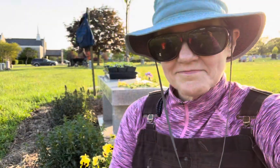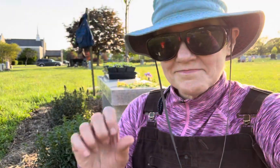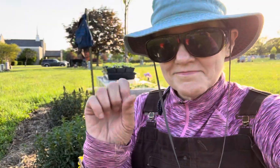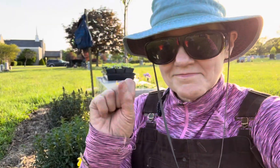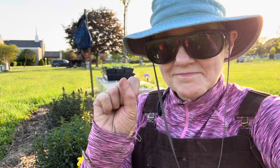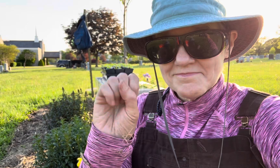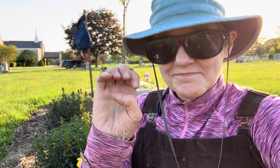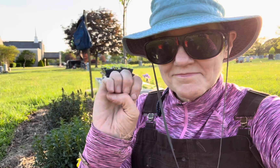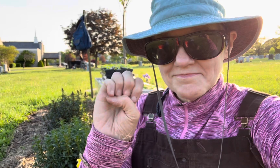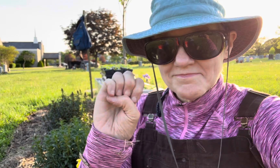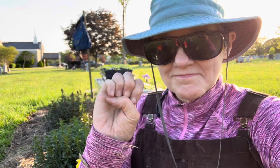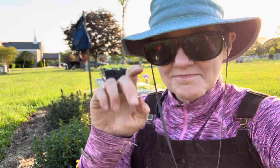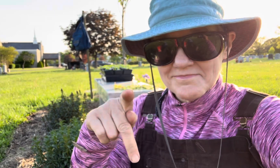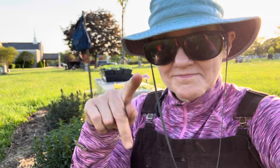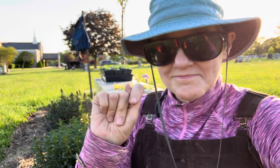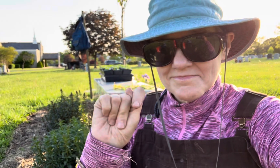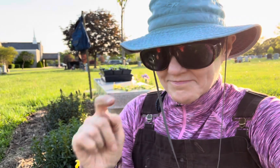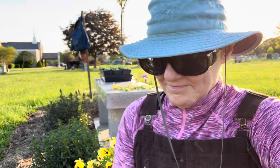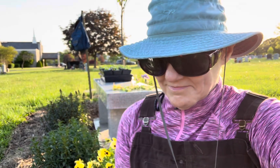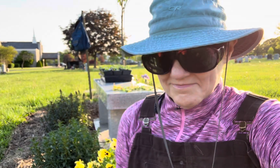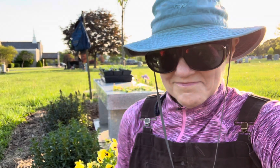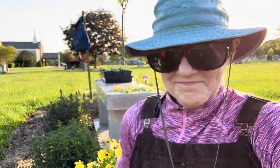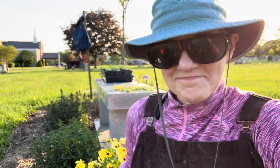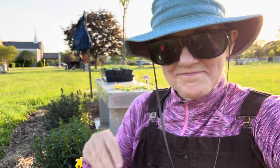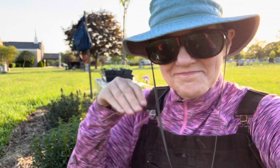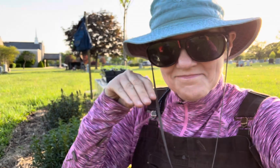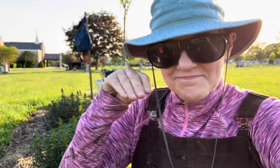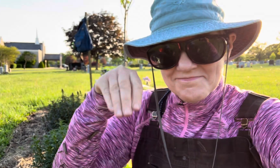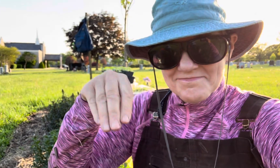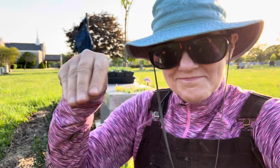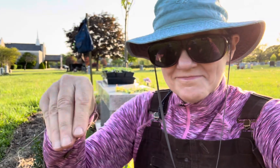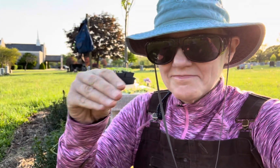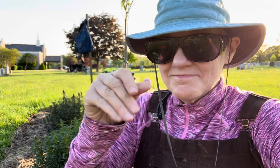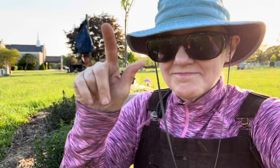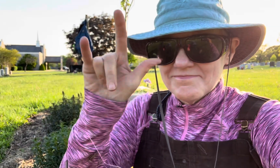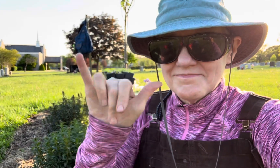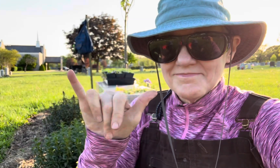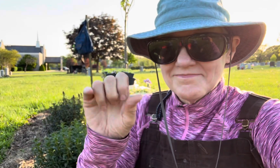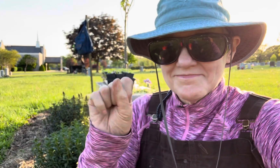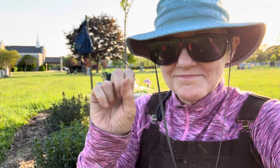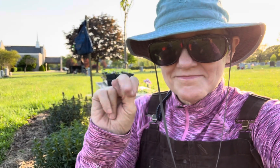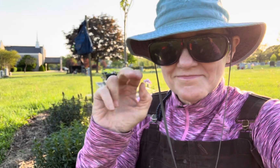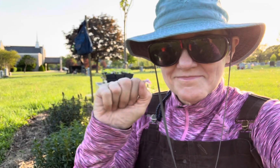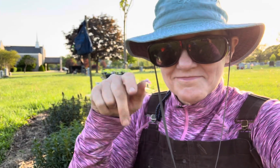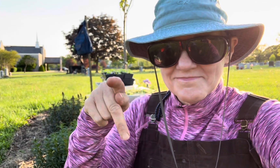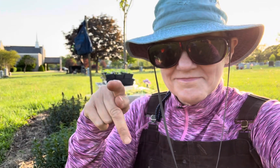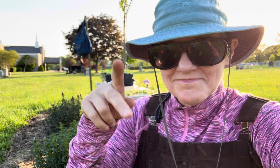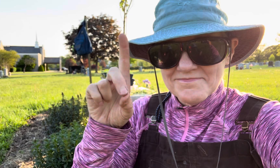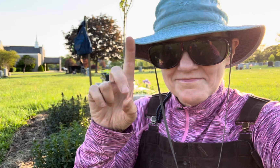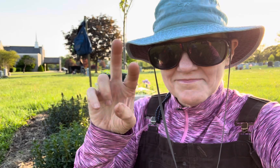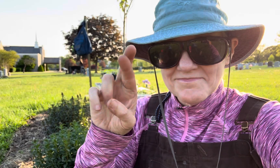In September, I also planted all these snapdragons. They did really